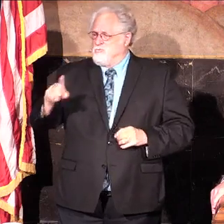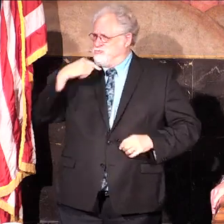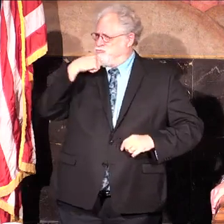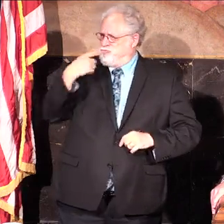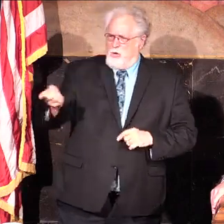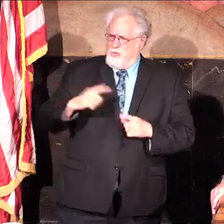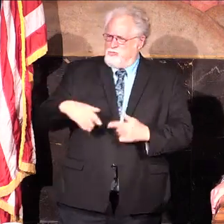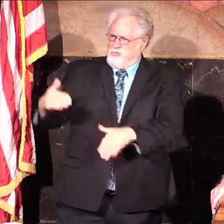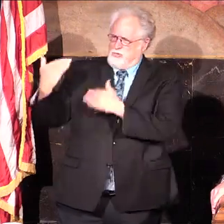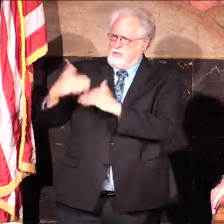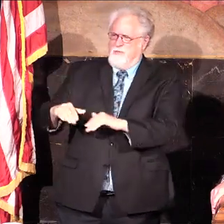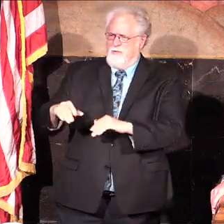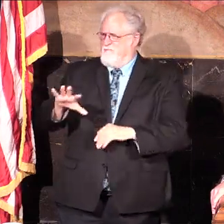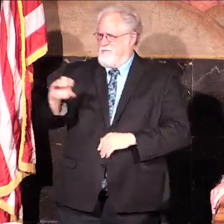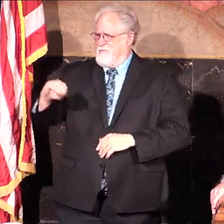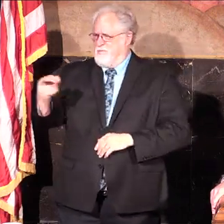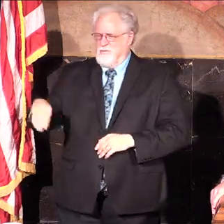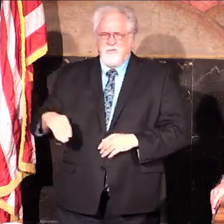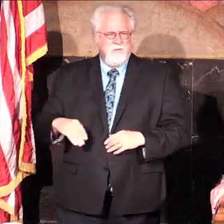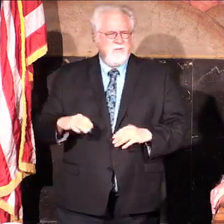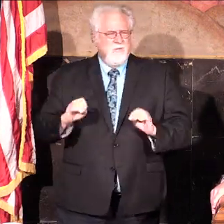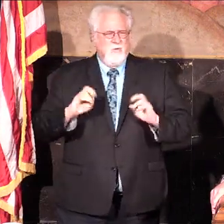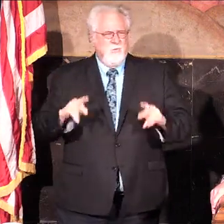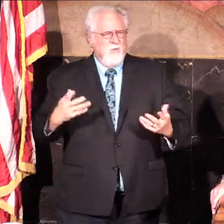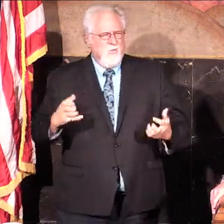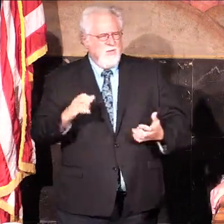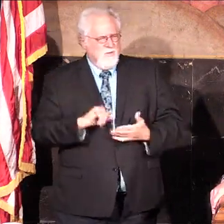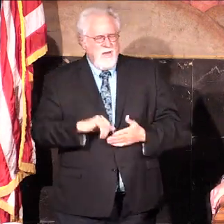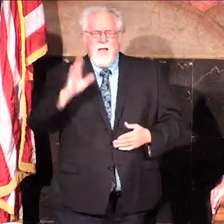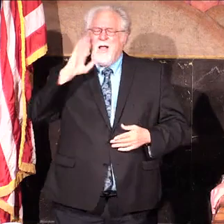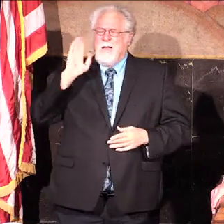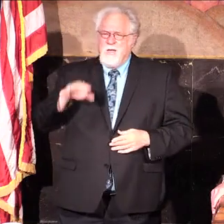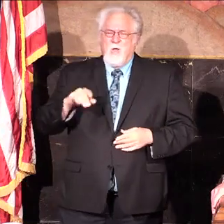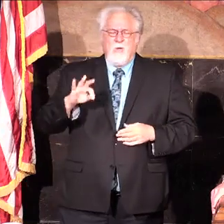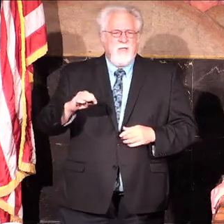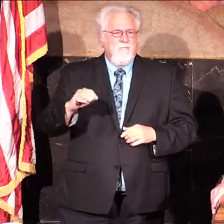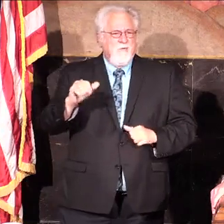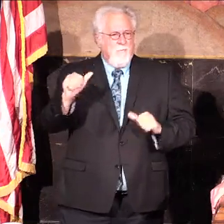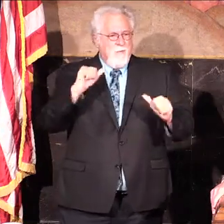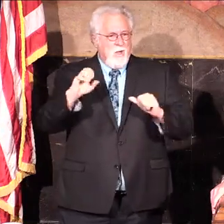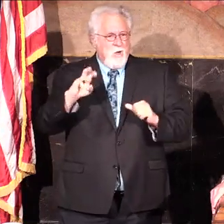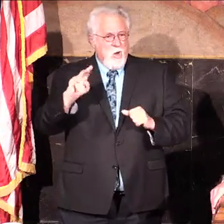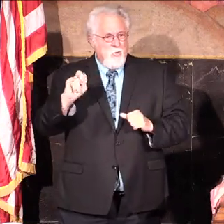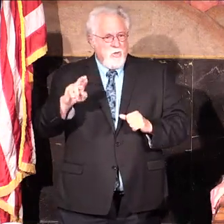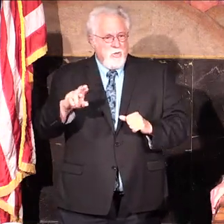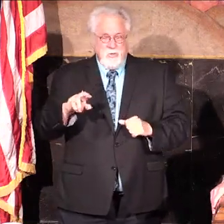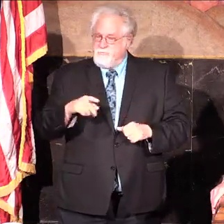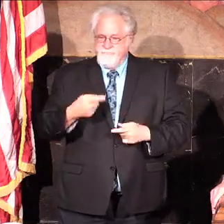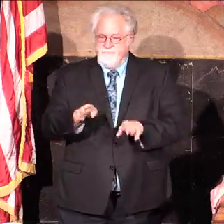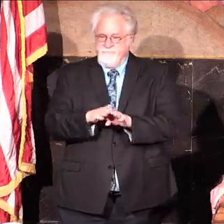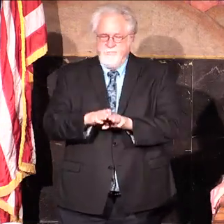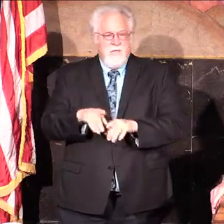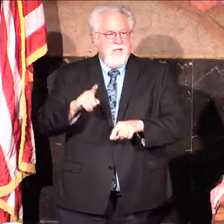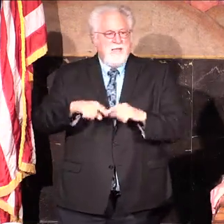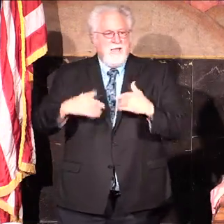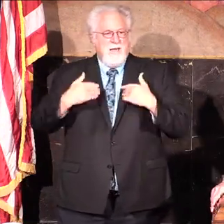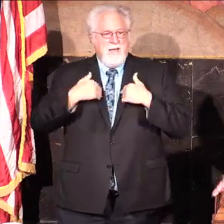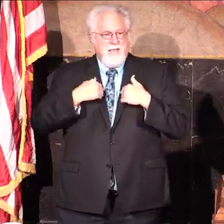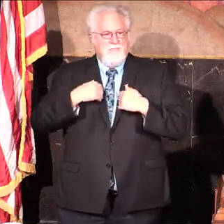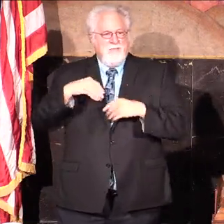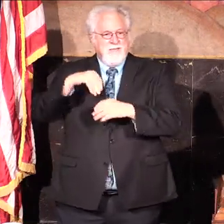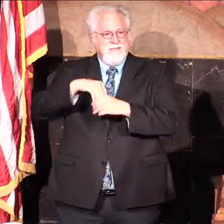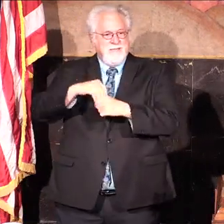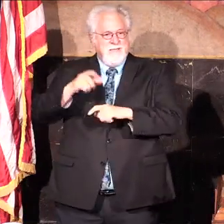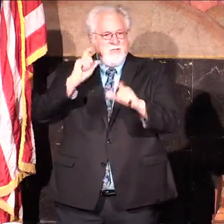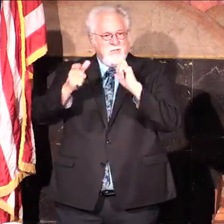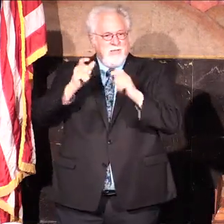limit occupancy to 50%. I know that if you're a bar owner, you don't want to be told that you can't have on-premises consumption. I mean,